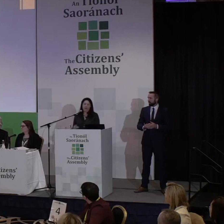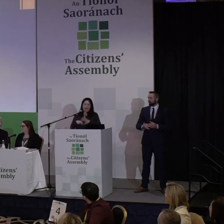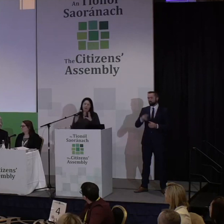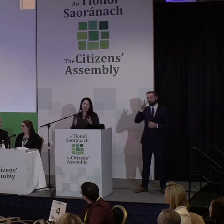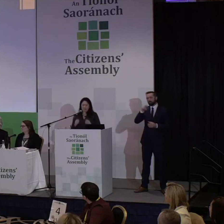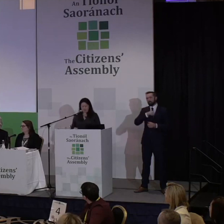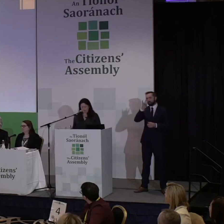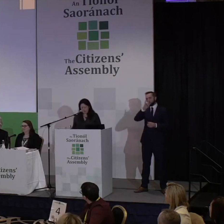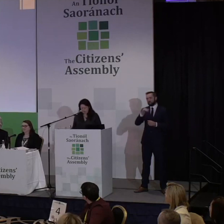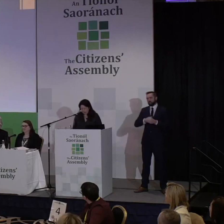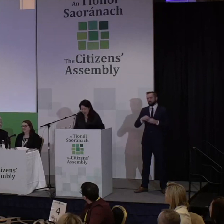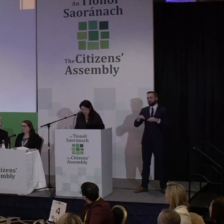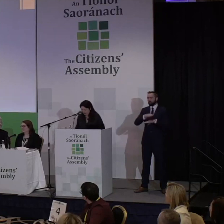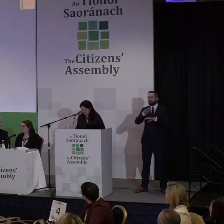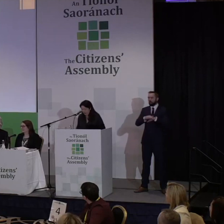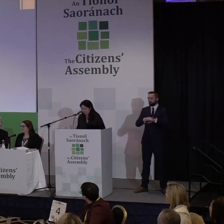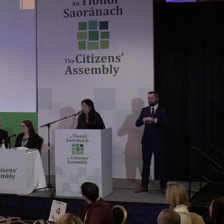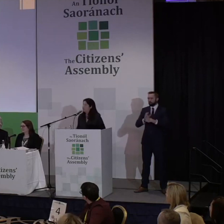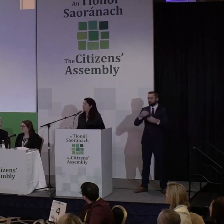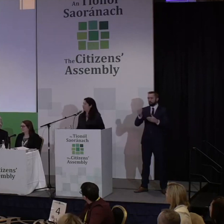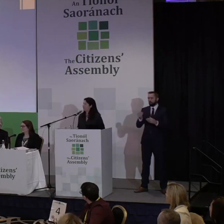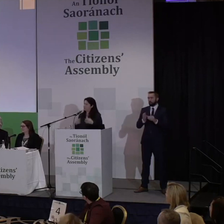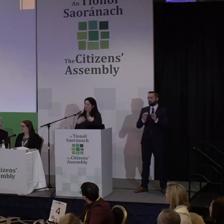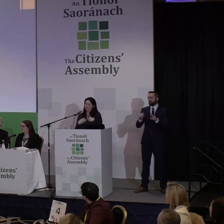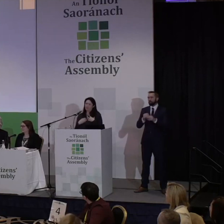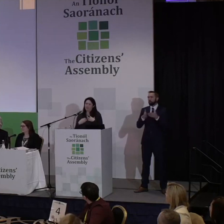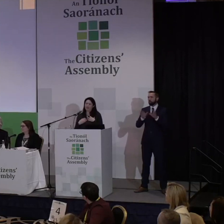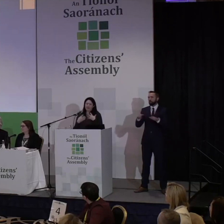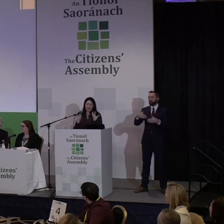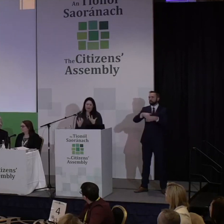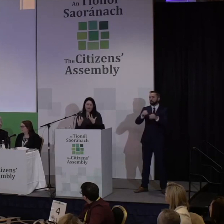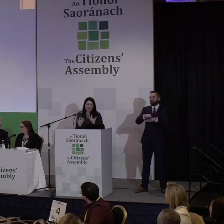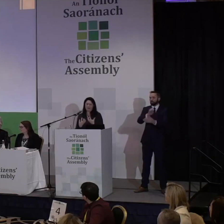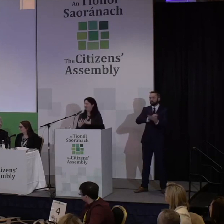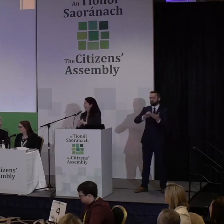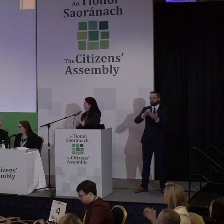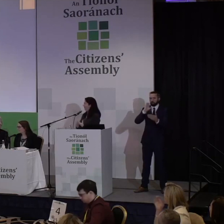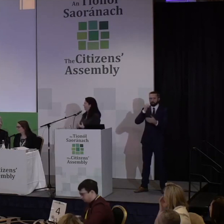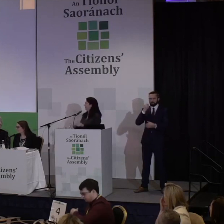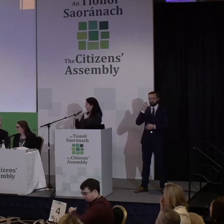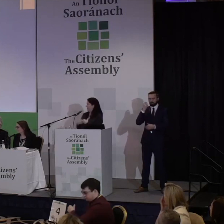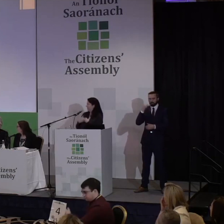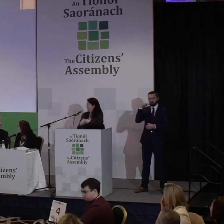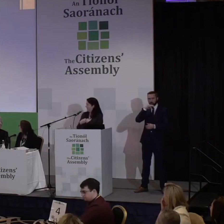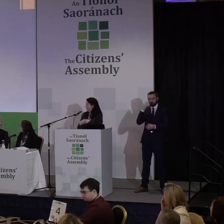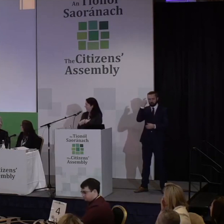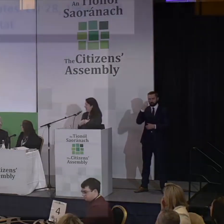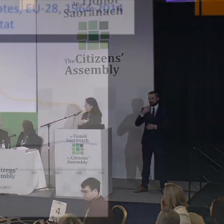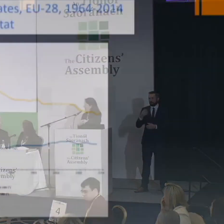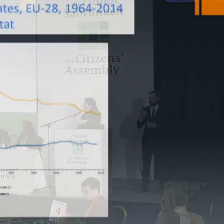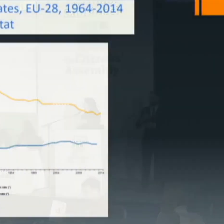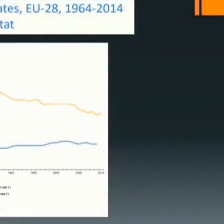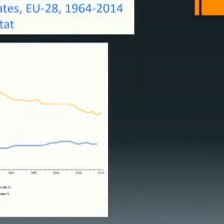first of all, and I'm going to put this in the wider context of Europe, because it's very important in considering family life in Ireland that we just don't look